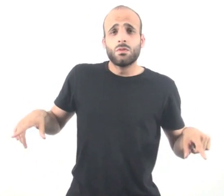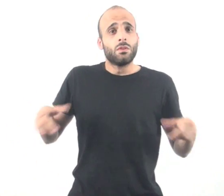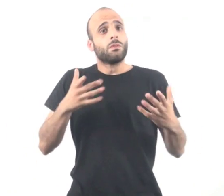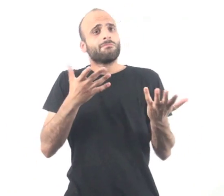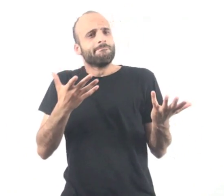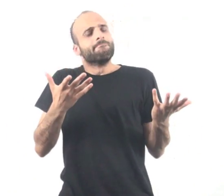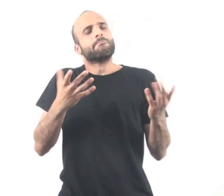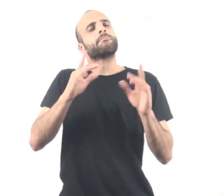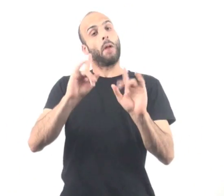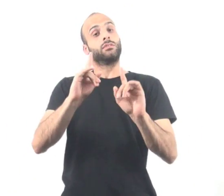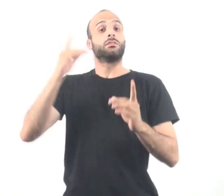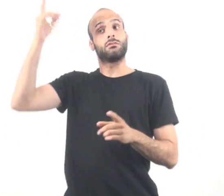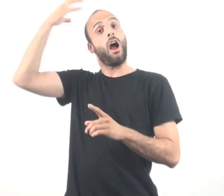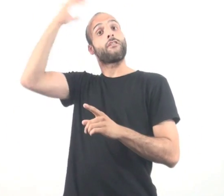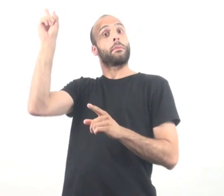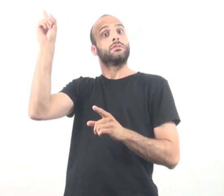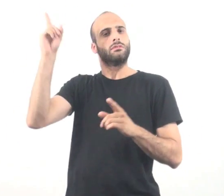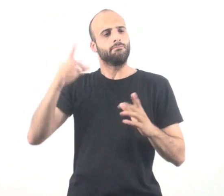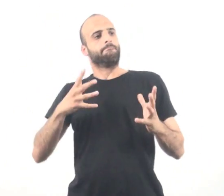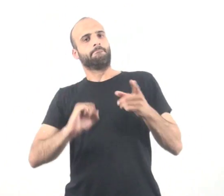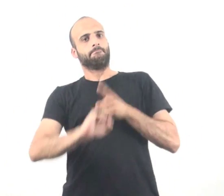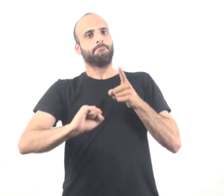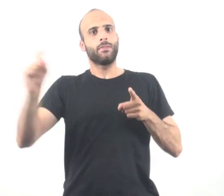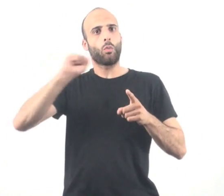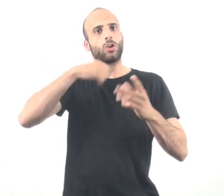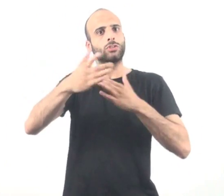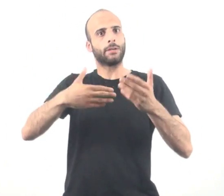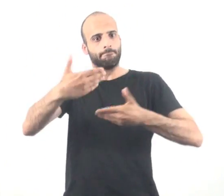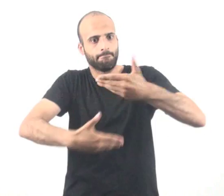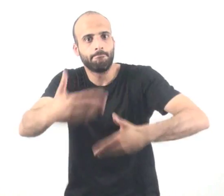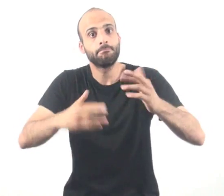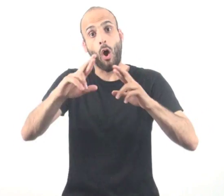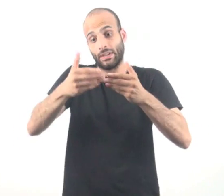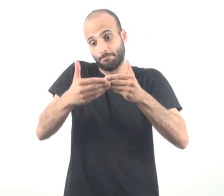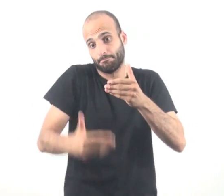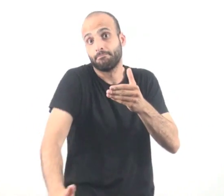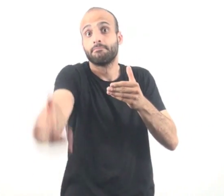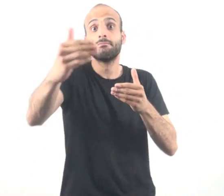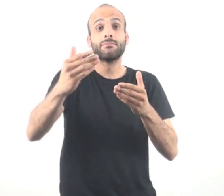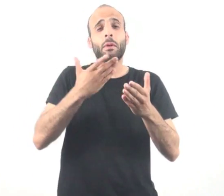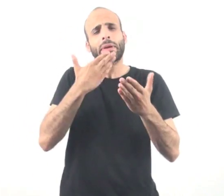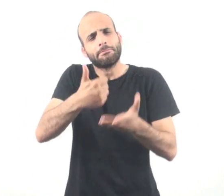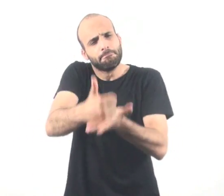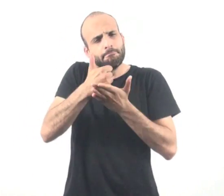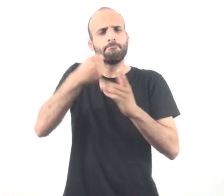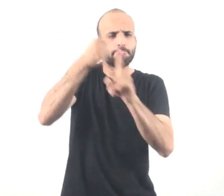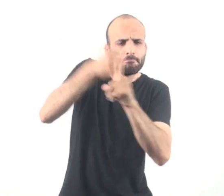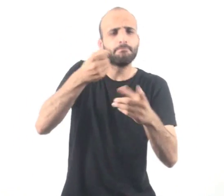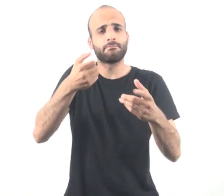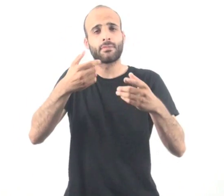work. But having said that, it does seem that the government has been affected by this and wants to sort this out, and hopefully that will happen. Please